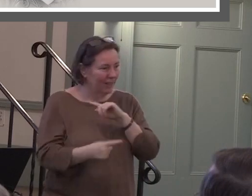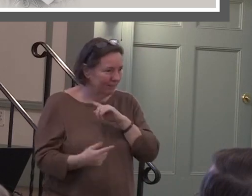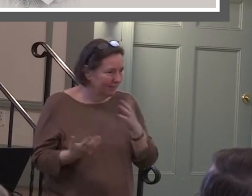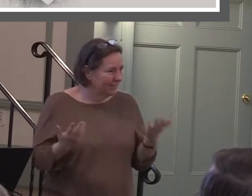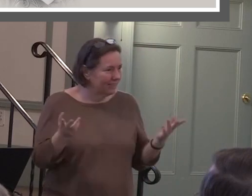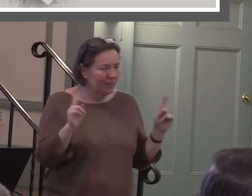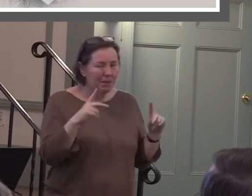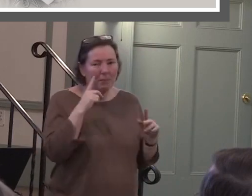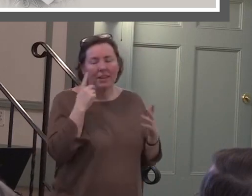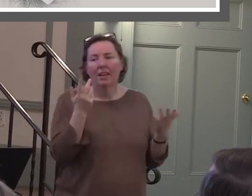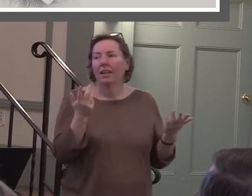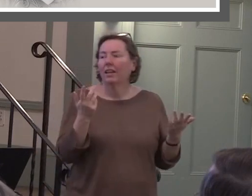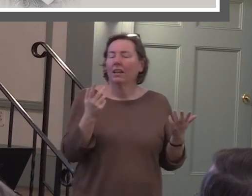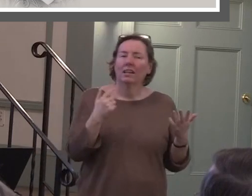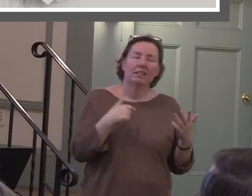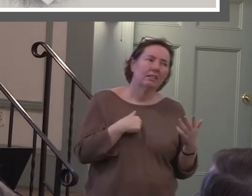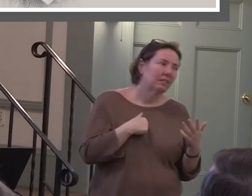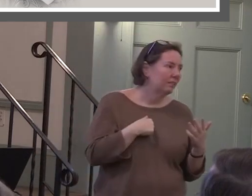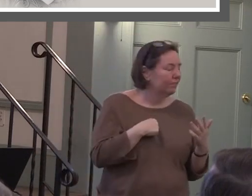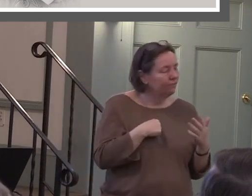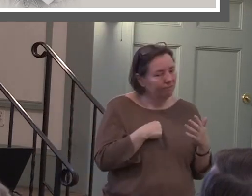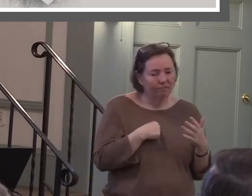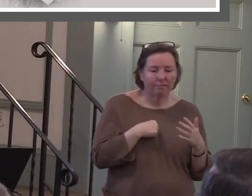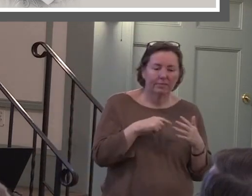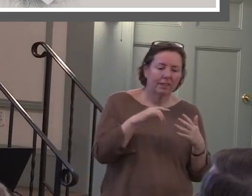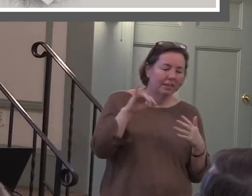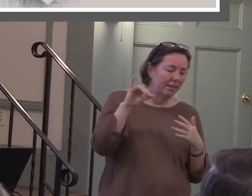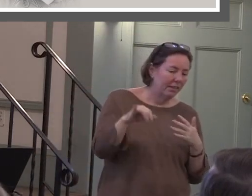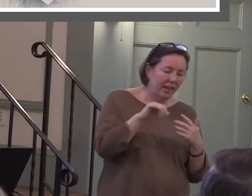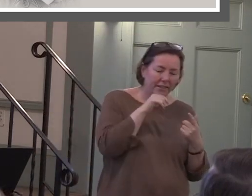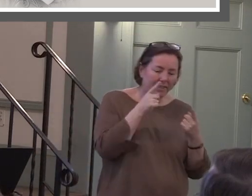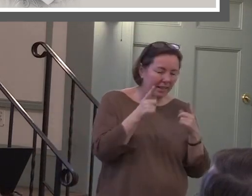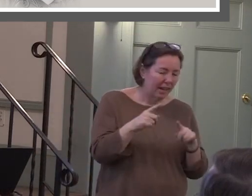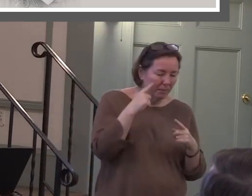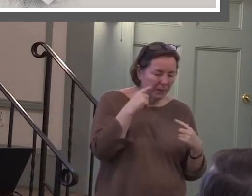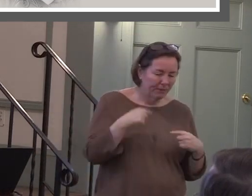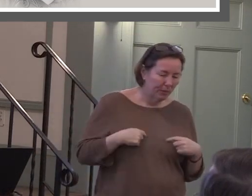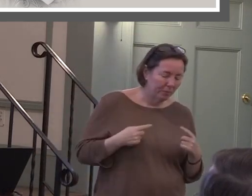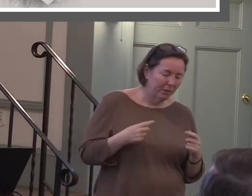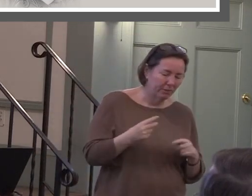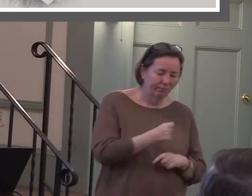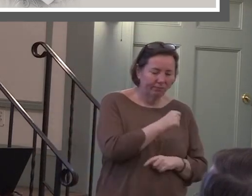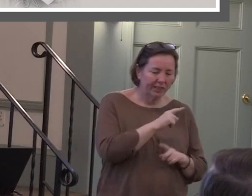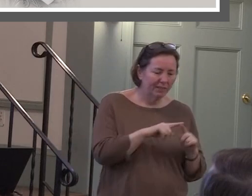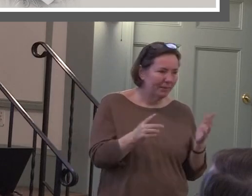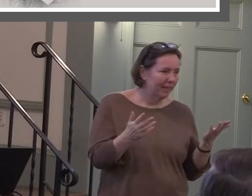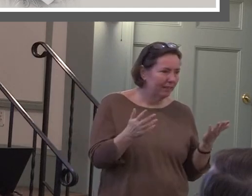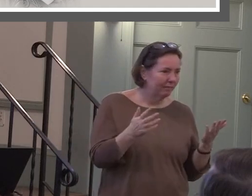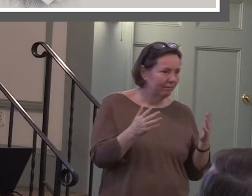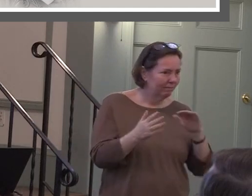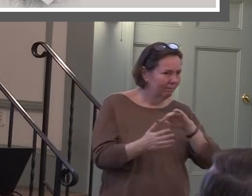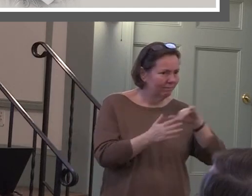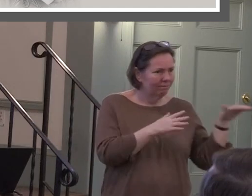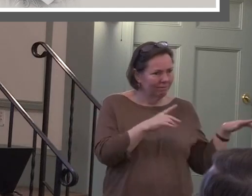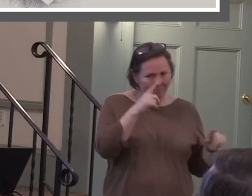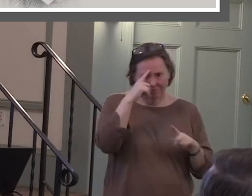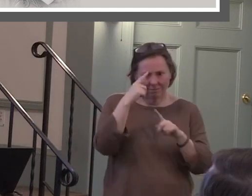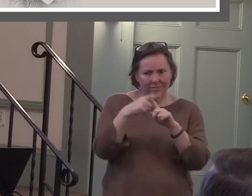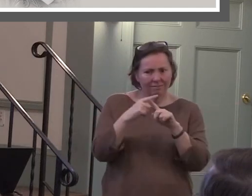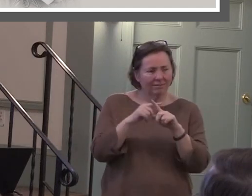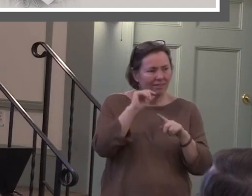People think about some of the feelings like, oh, this didn't happen today. But we need to start thinking about